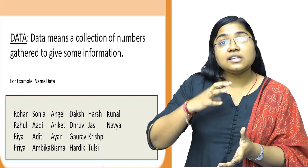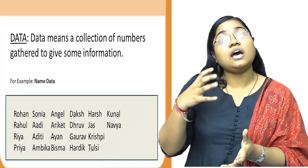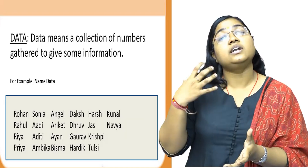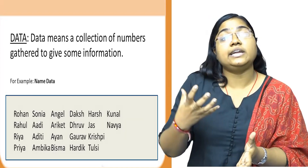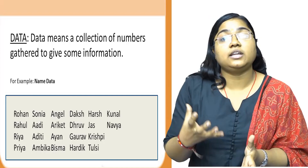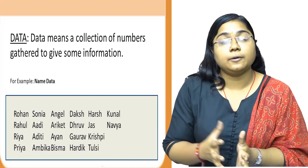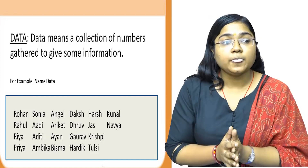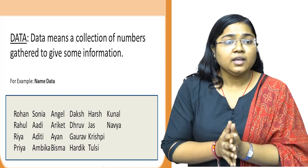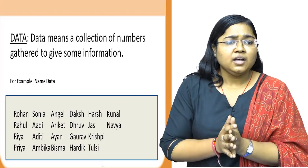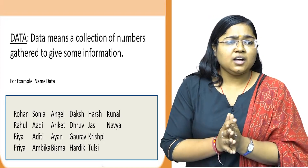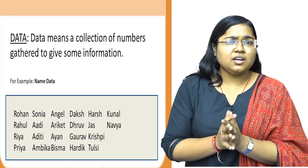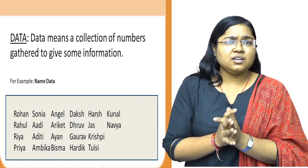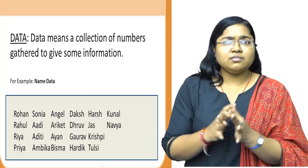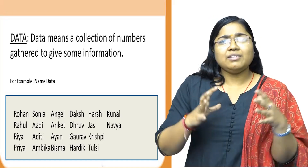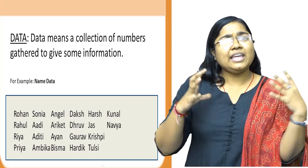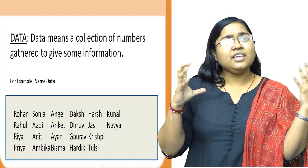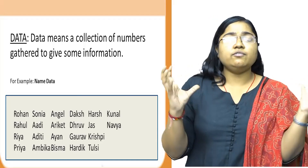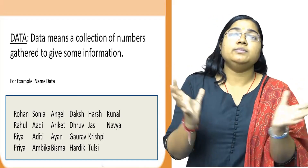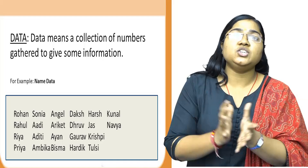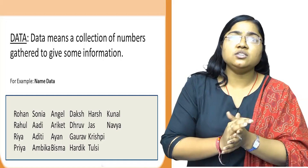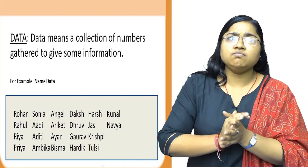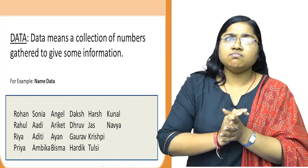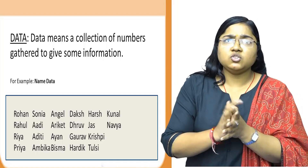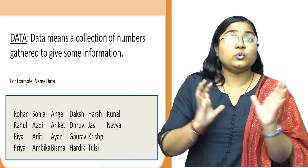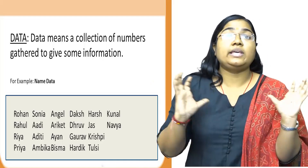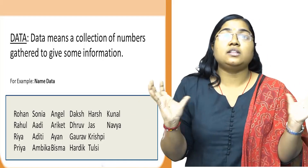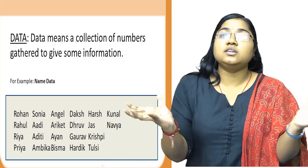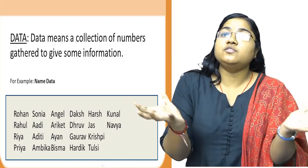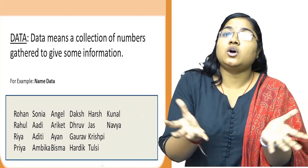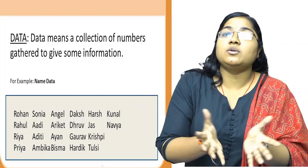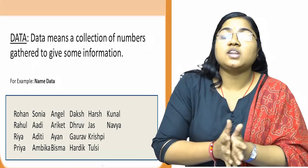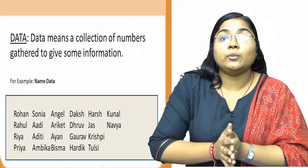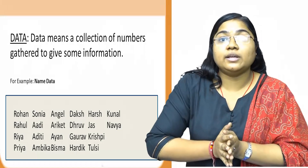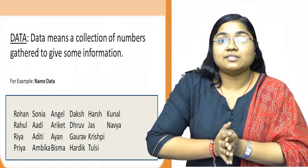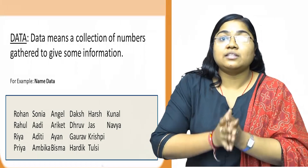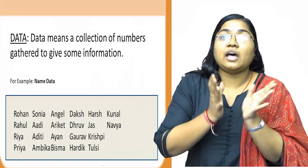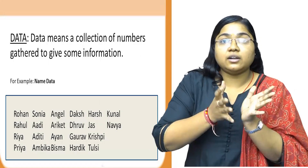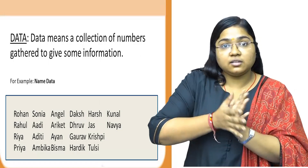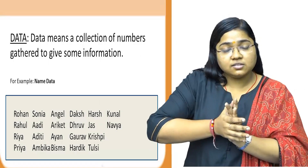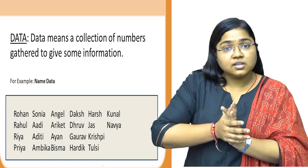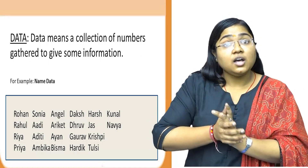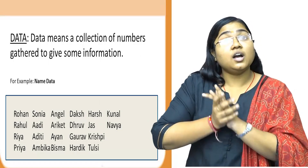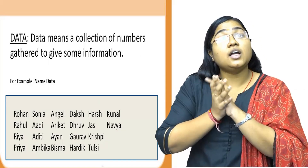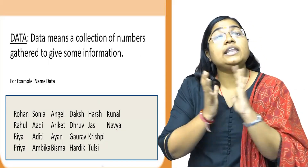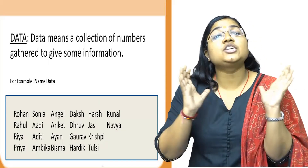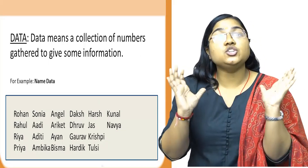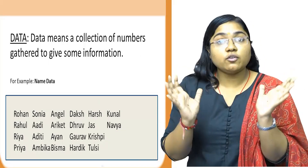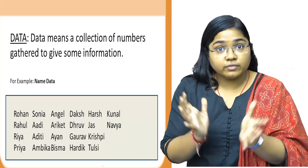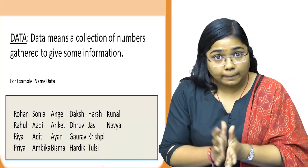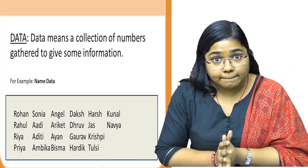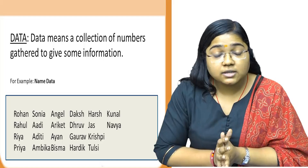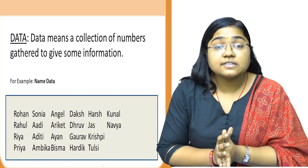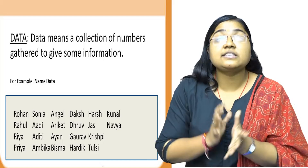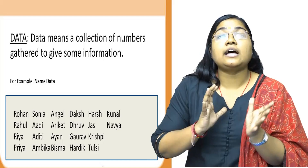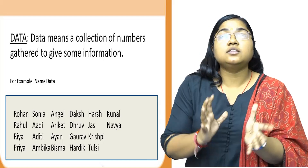What is our data? Any information you gathered from your surroundings, that is a collection